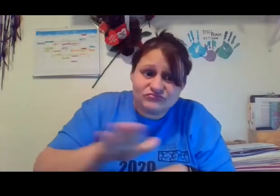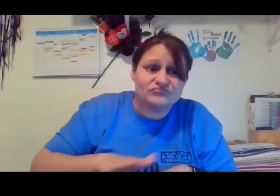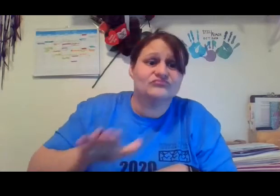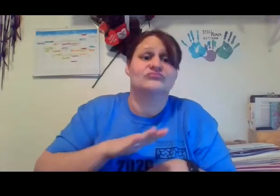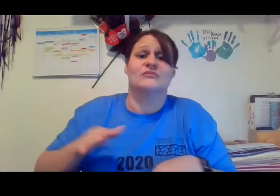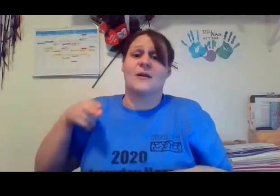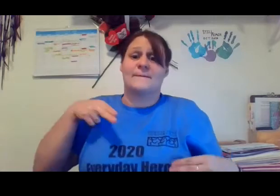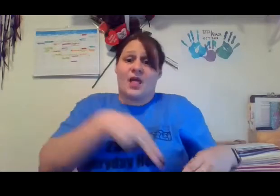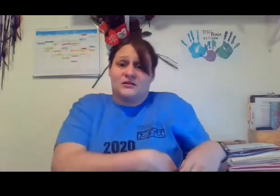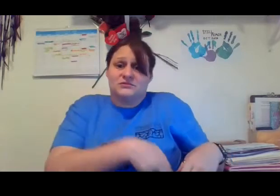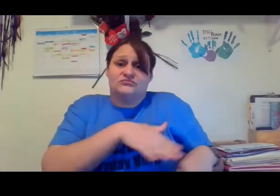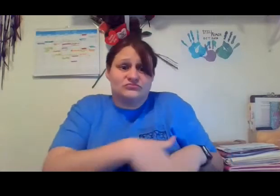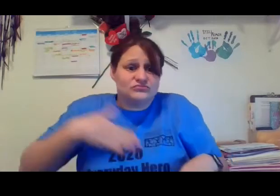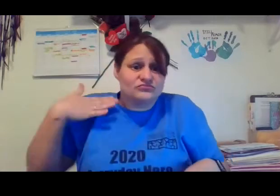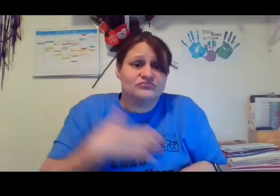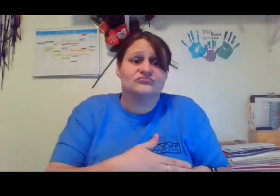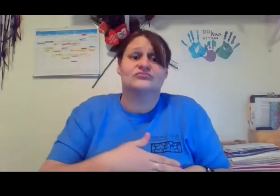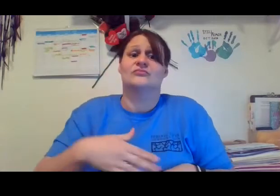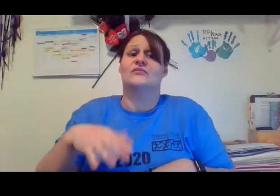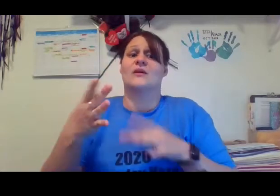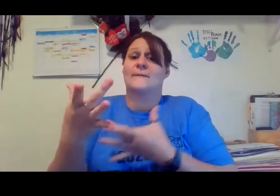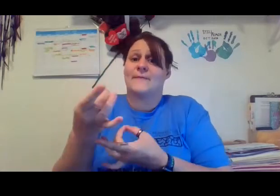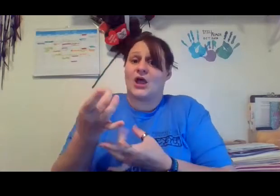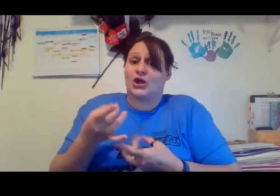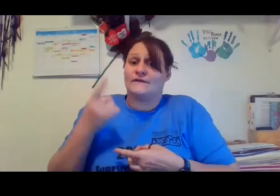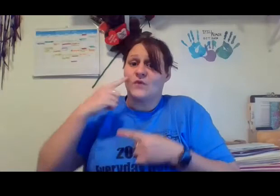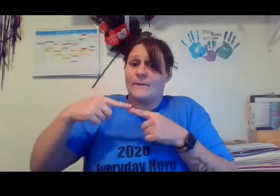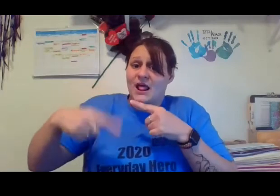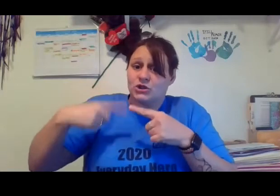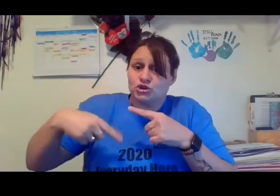the seats, seat belts,